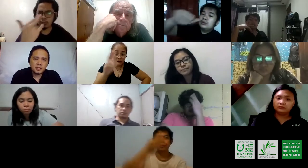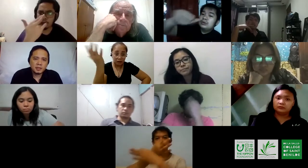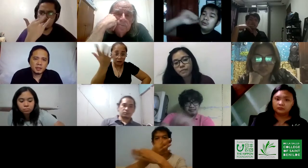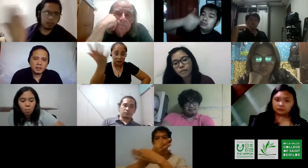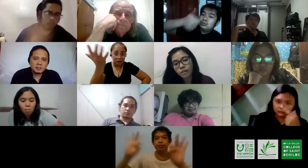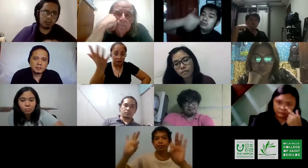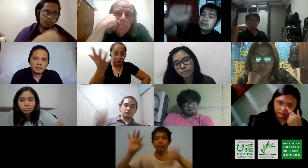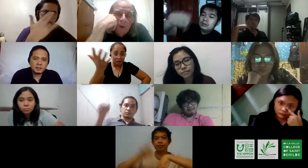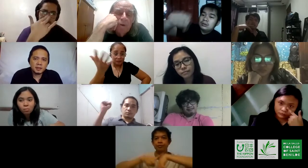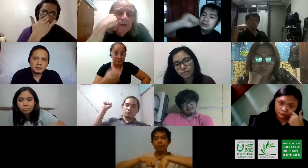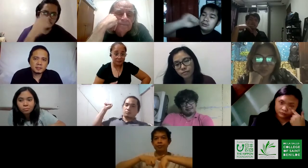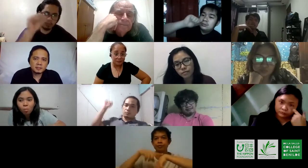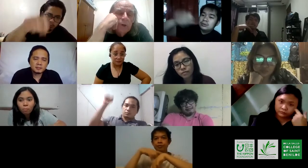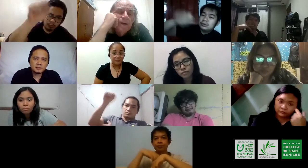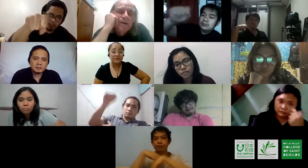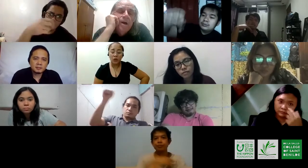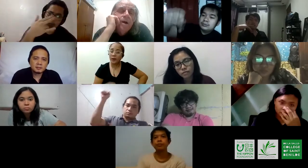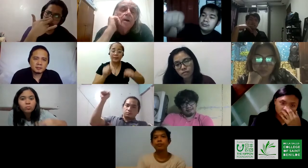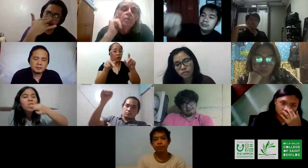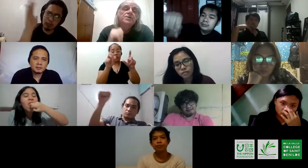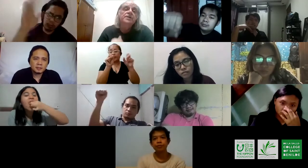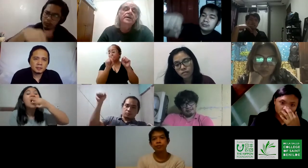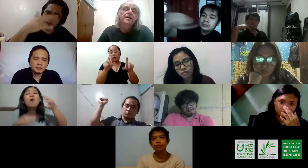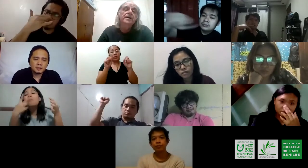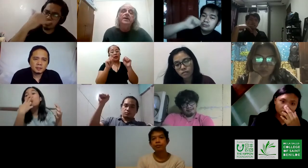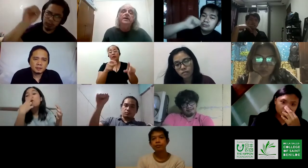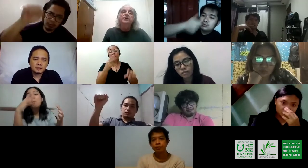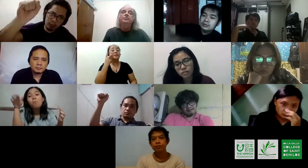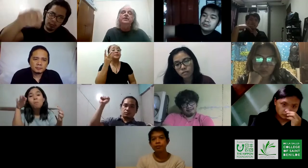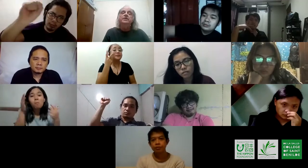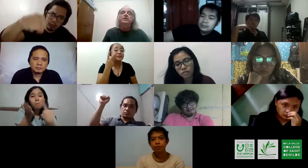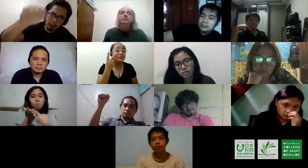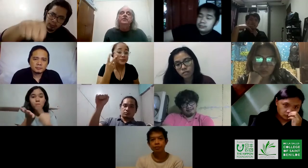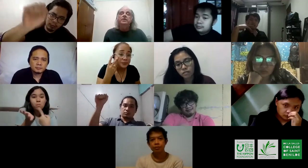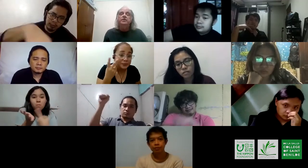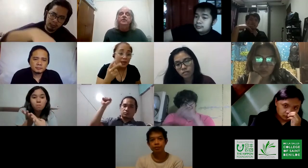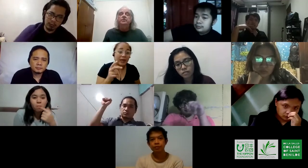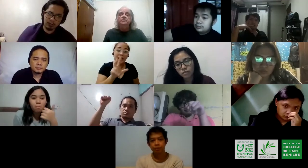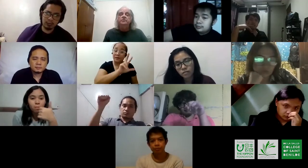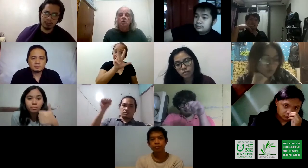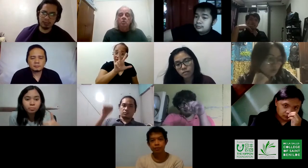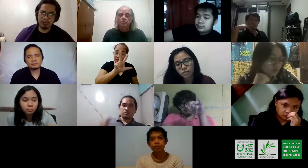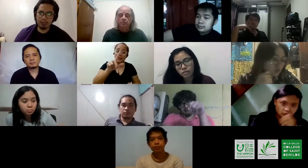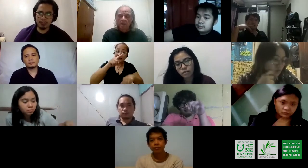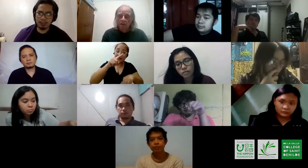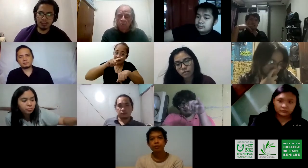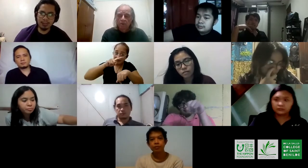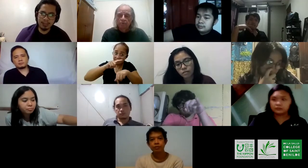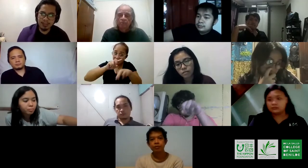Everyone's saying yes, yes. Okay, okay. All right, we'll see. If you're ready at 3, then you can continue, or